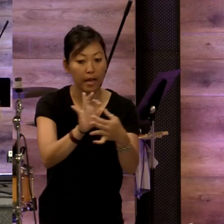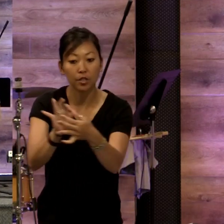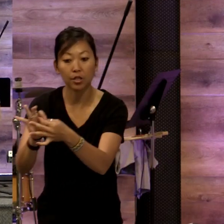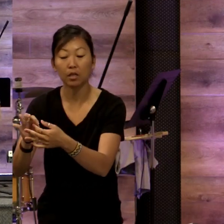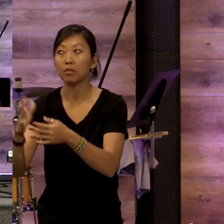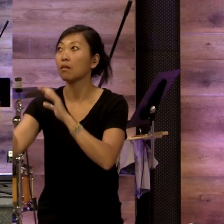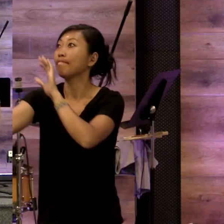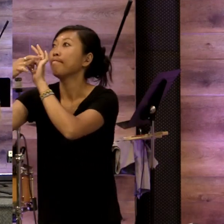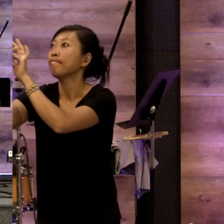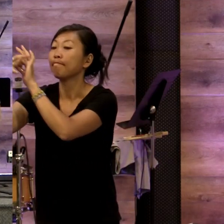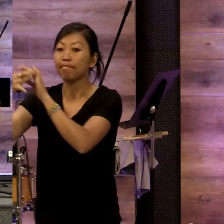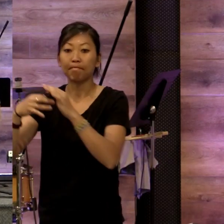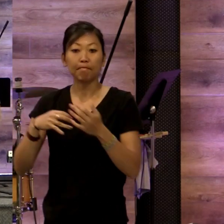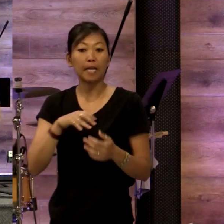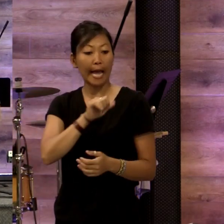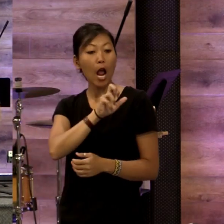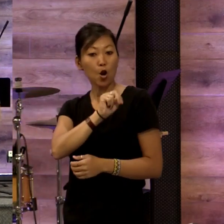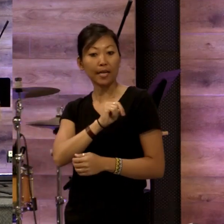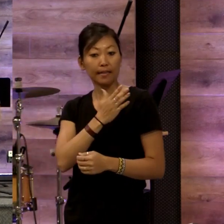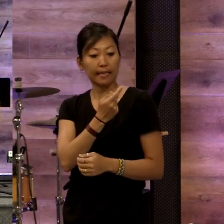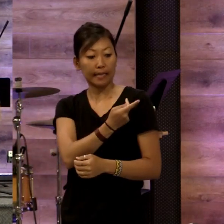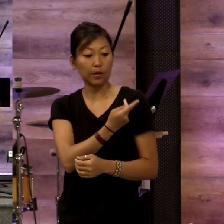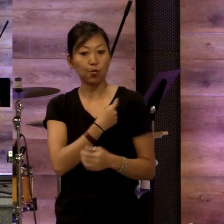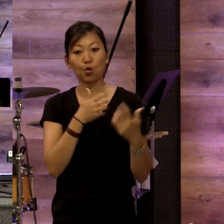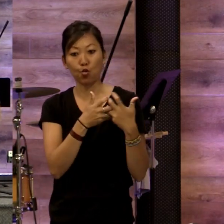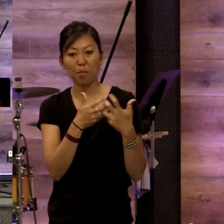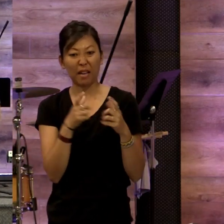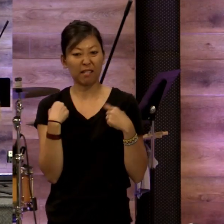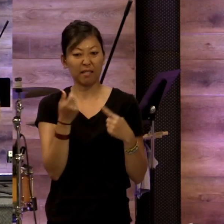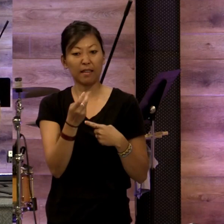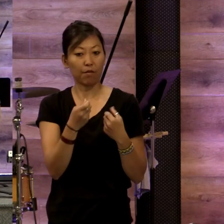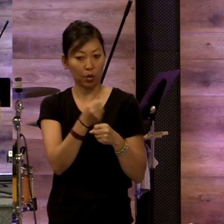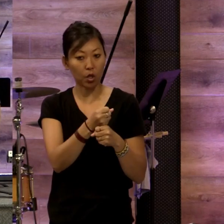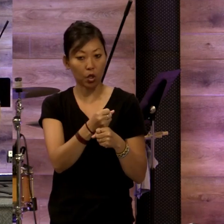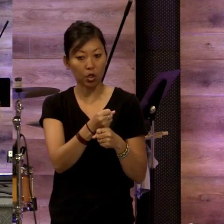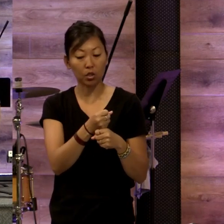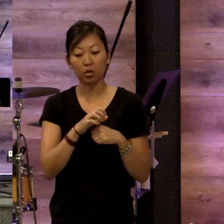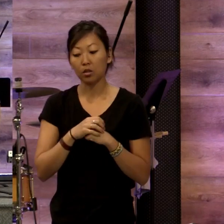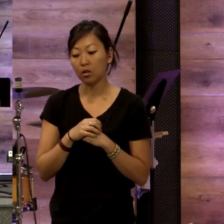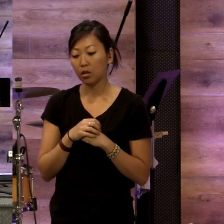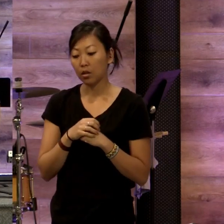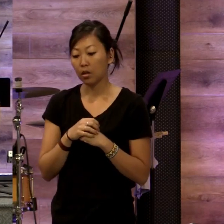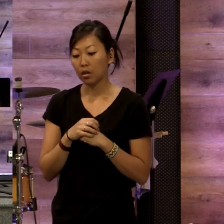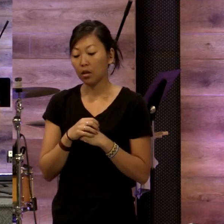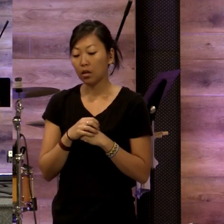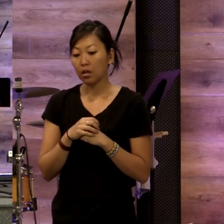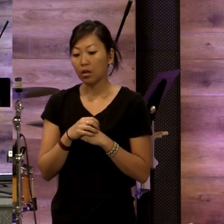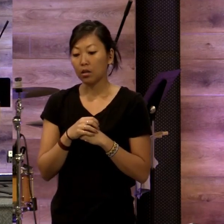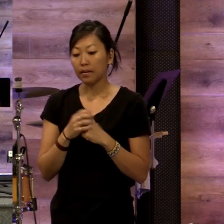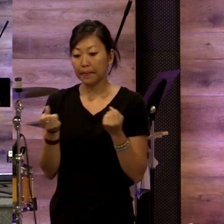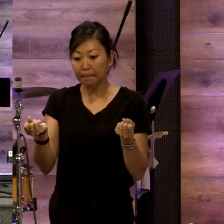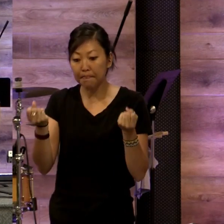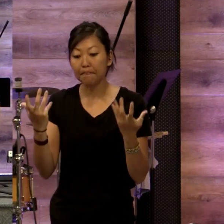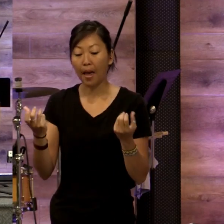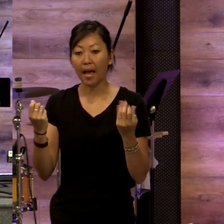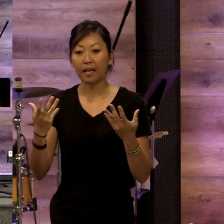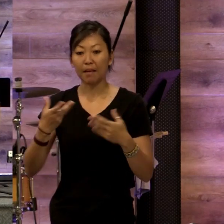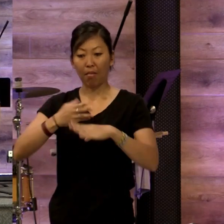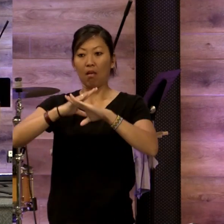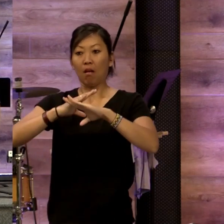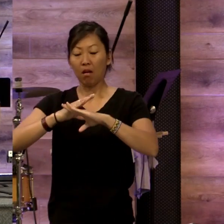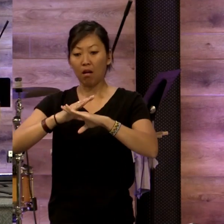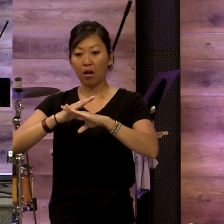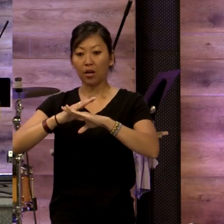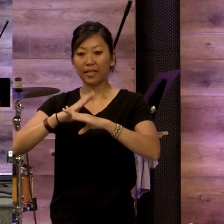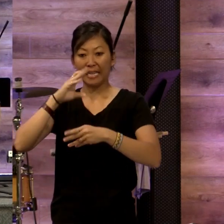Aaron, was my roommate this last couple years. But yeah, there's so many kind of barriers I built up in